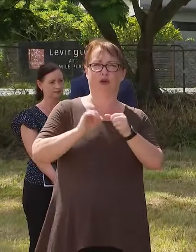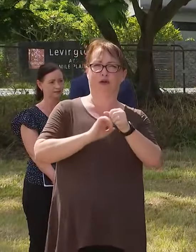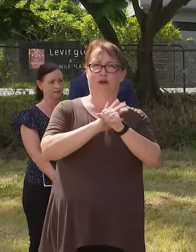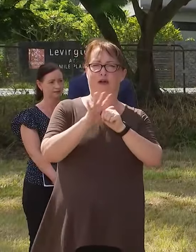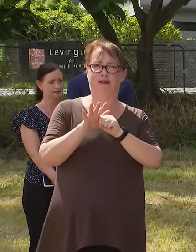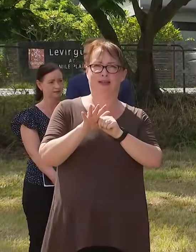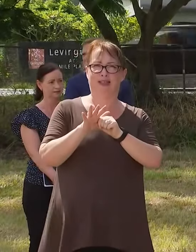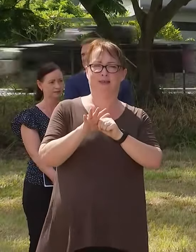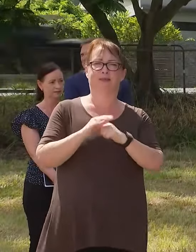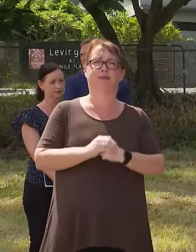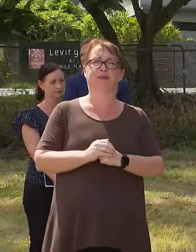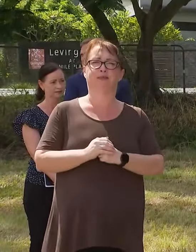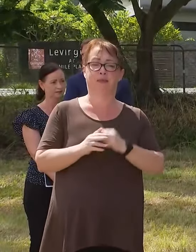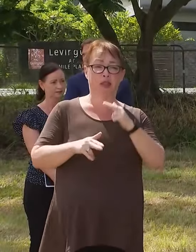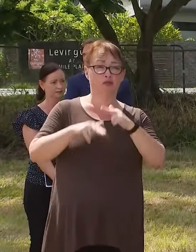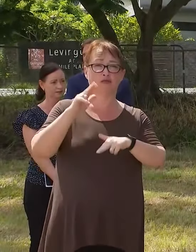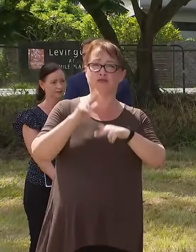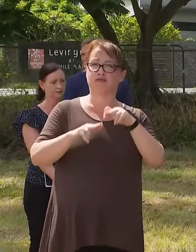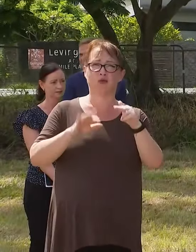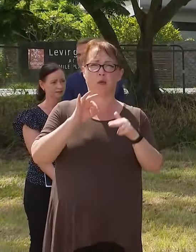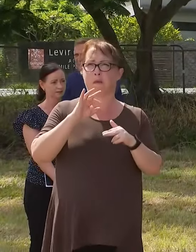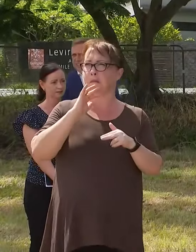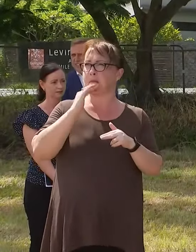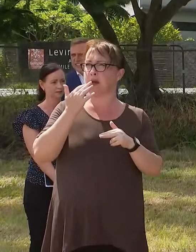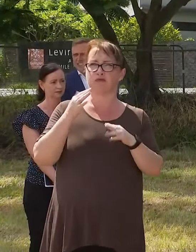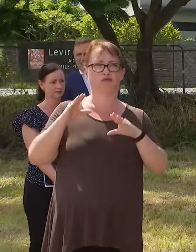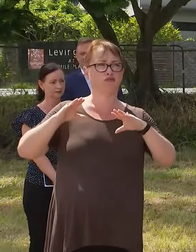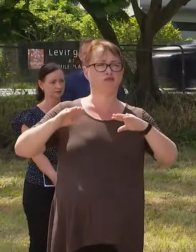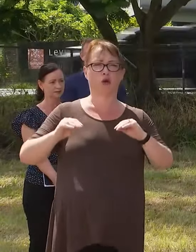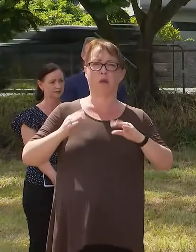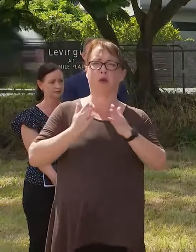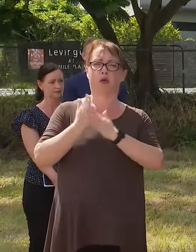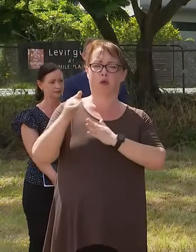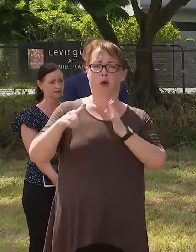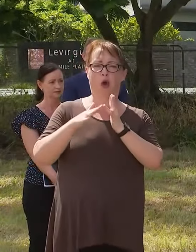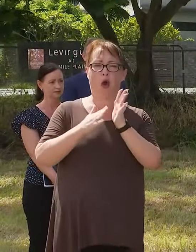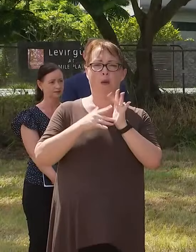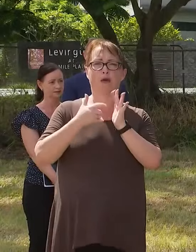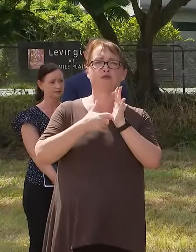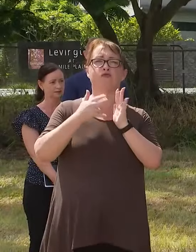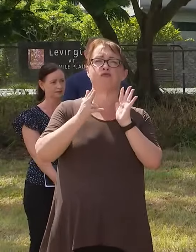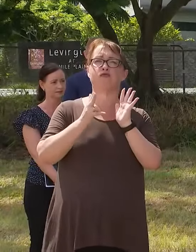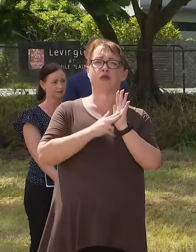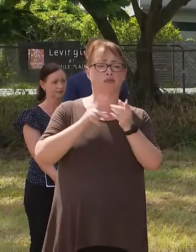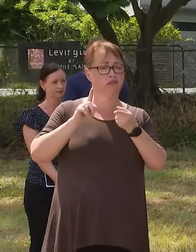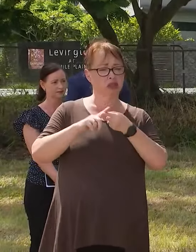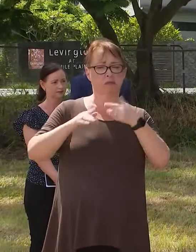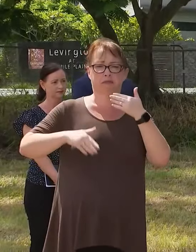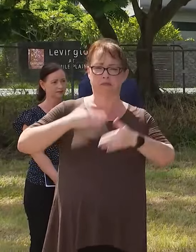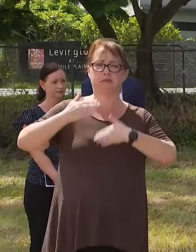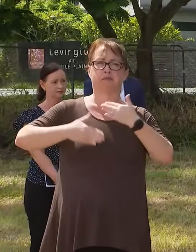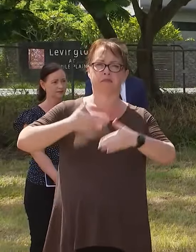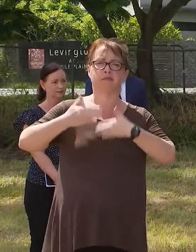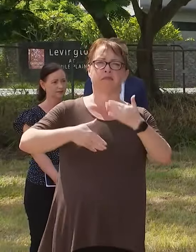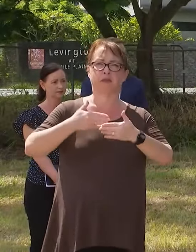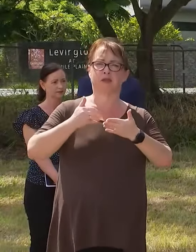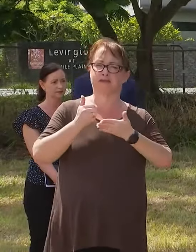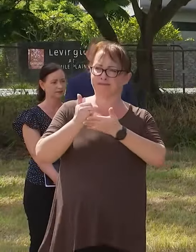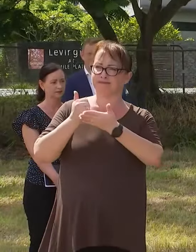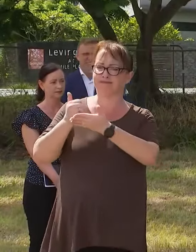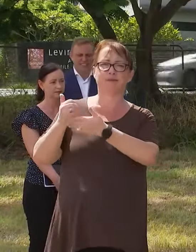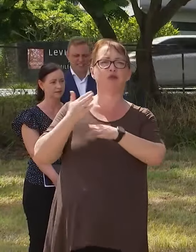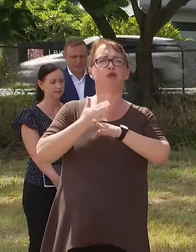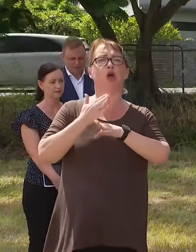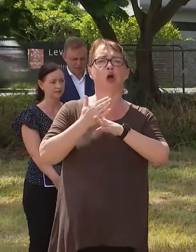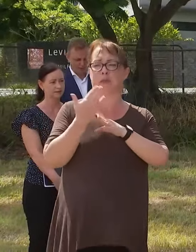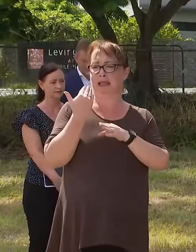And construction has barely stopped during the Omicron wave. It has surged through the Omicron wave, continuing to support jobs. The latest